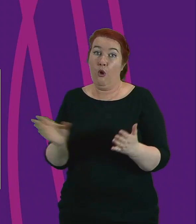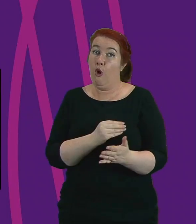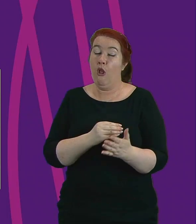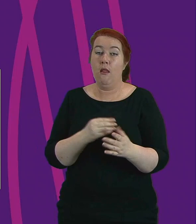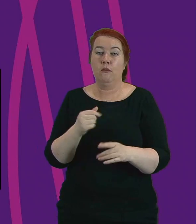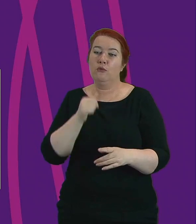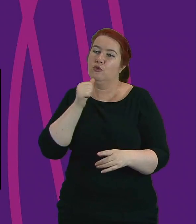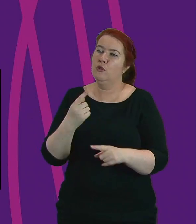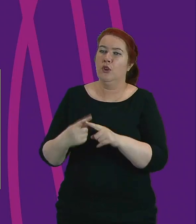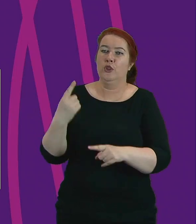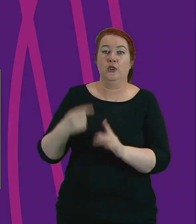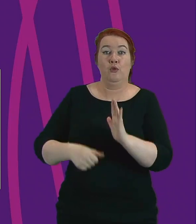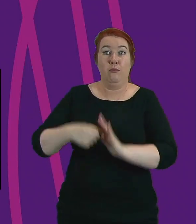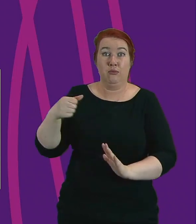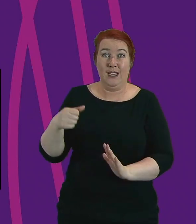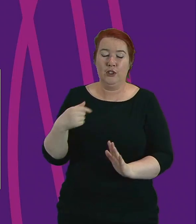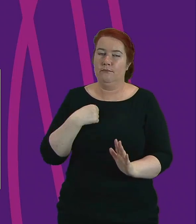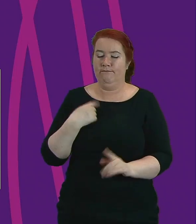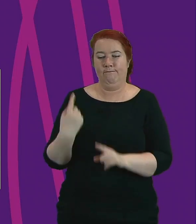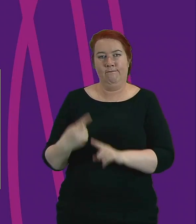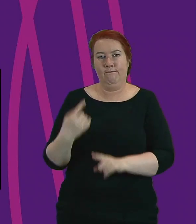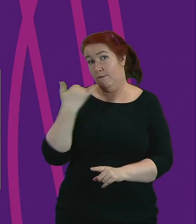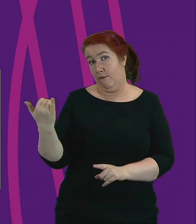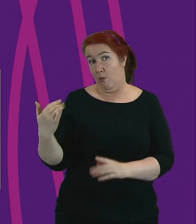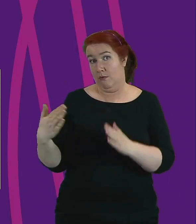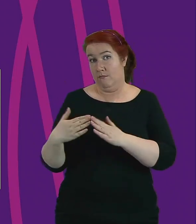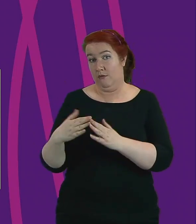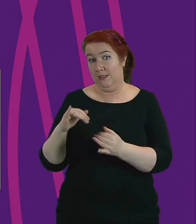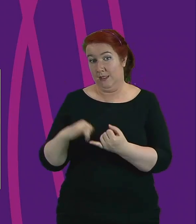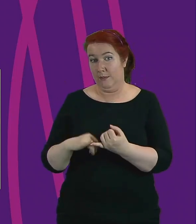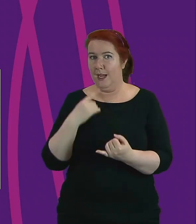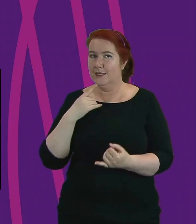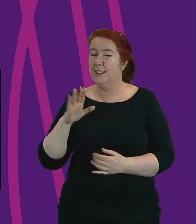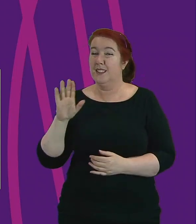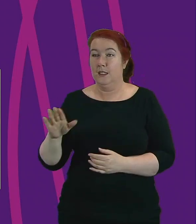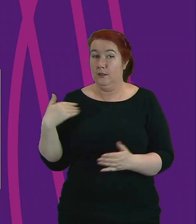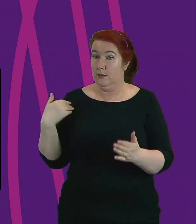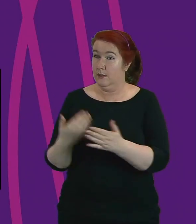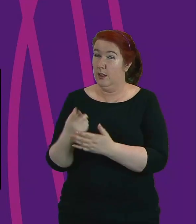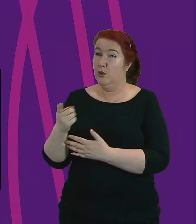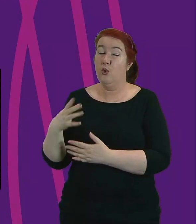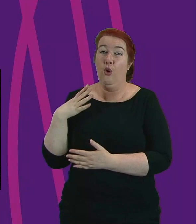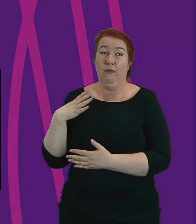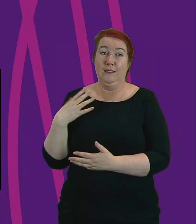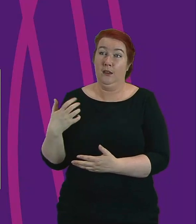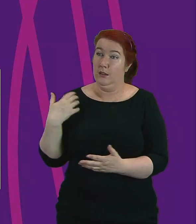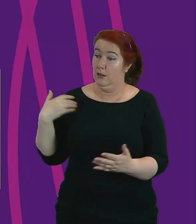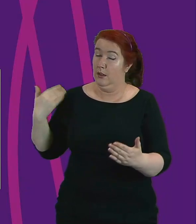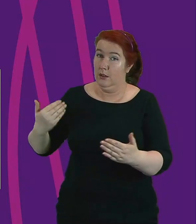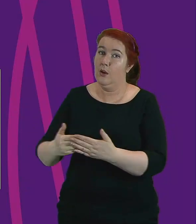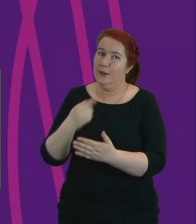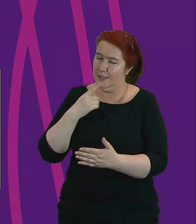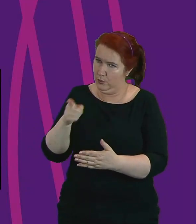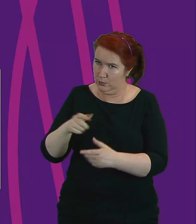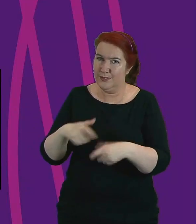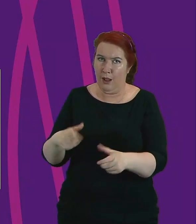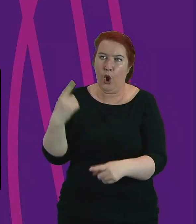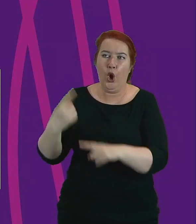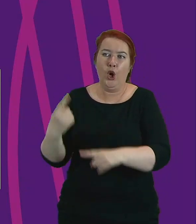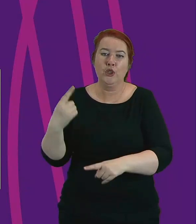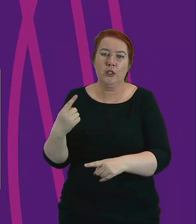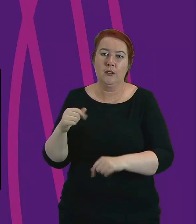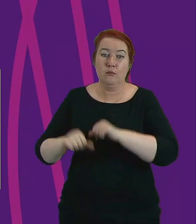the inconvenience and suffering that she'd already experienced, that we could now easily make a case to the Health Board that hers was indeed an urgent procedure. But